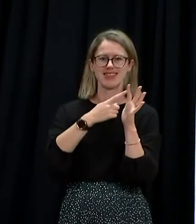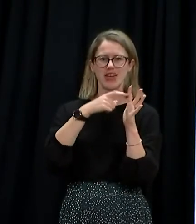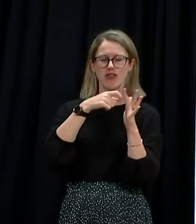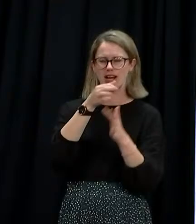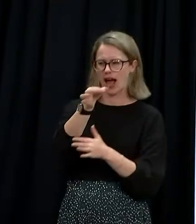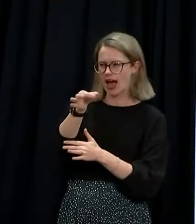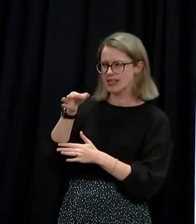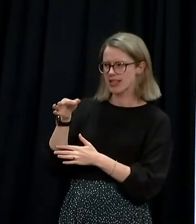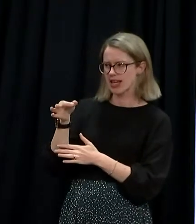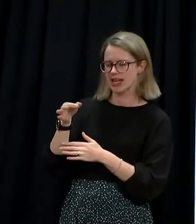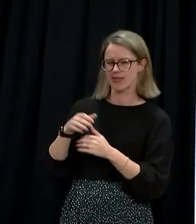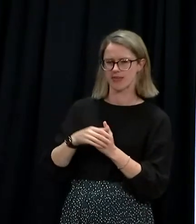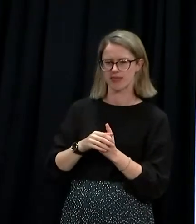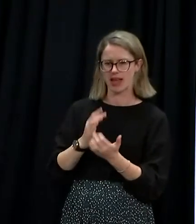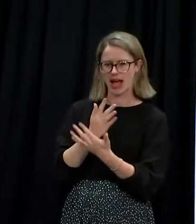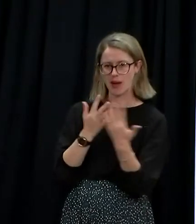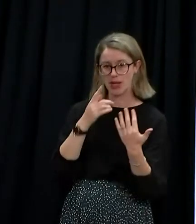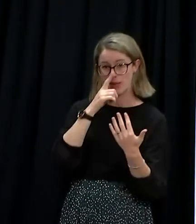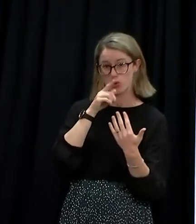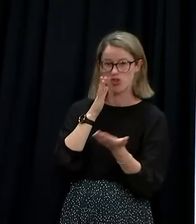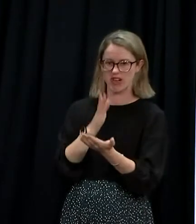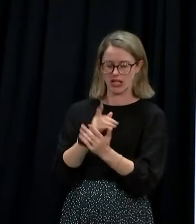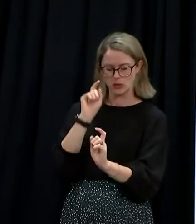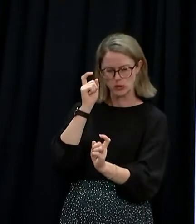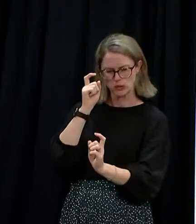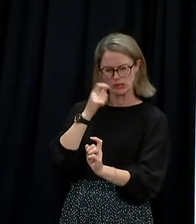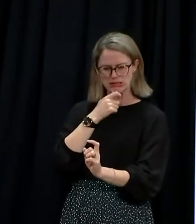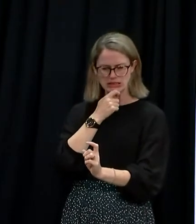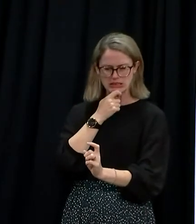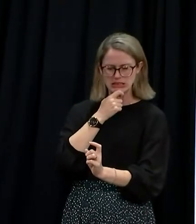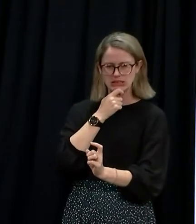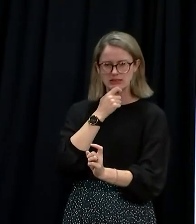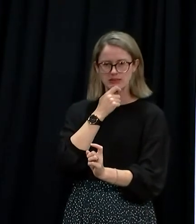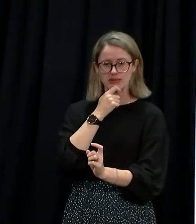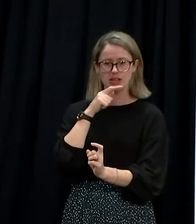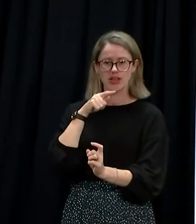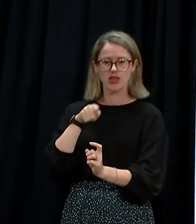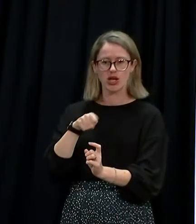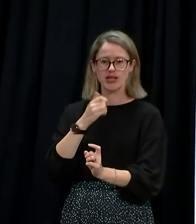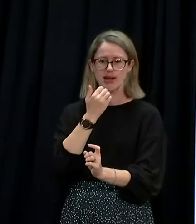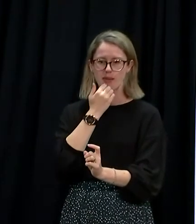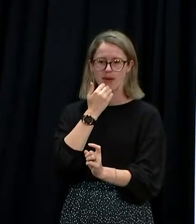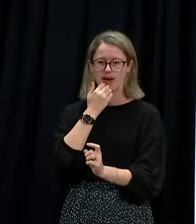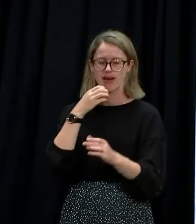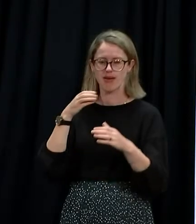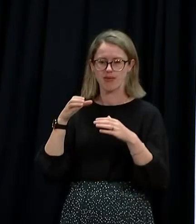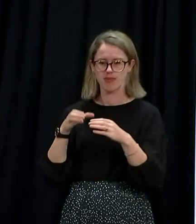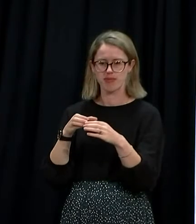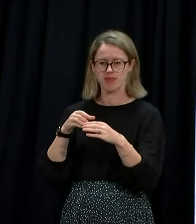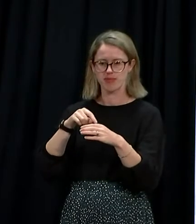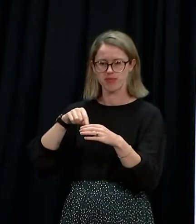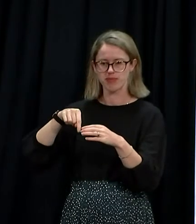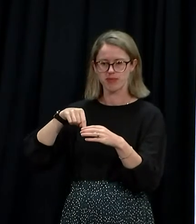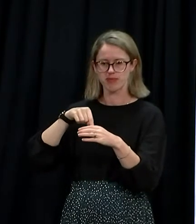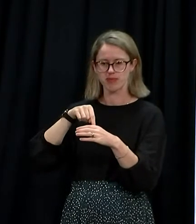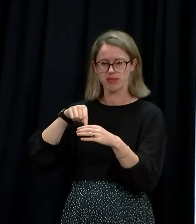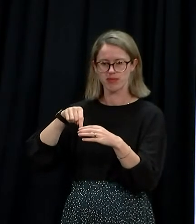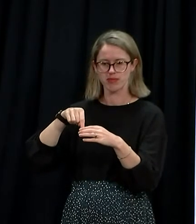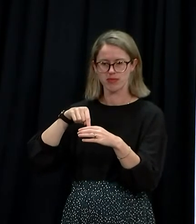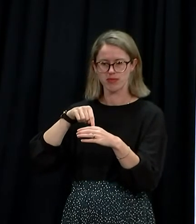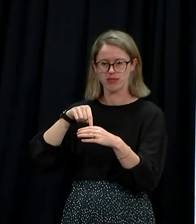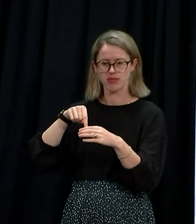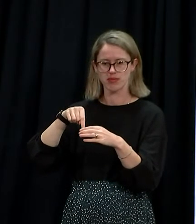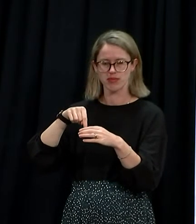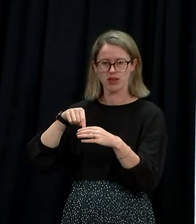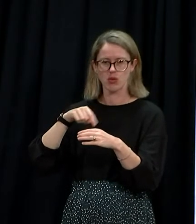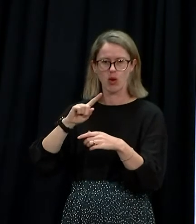those 34, how many of it you are concerned about? And do you include in that number that you were concerned about all the cases that presented